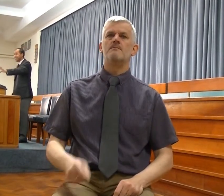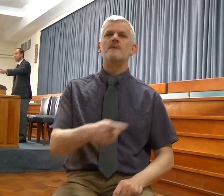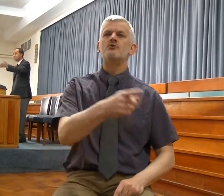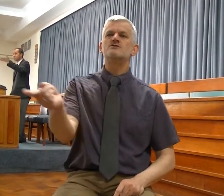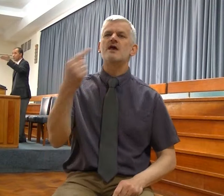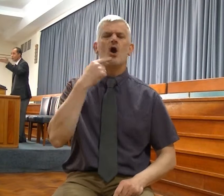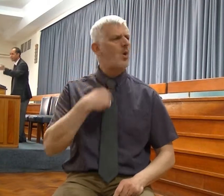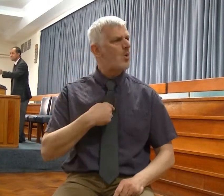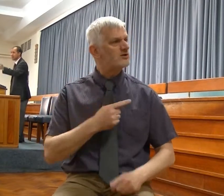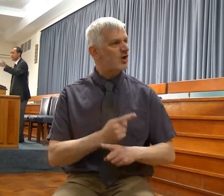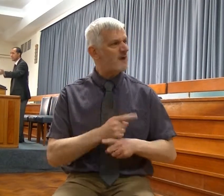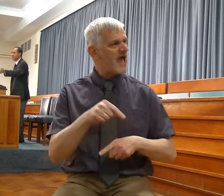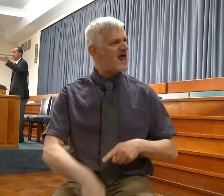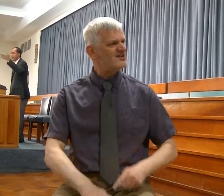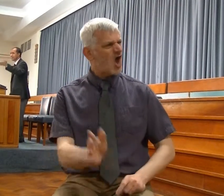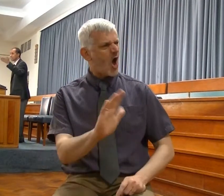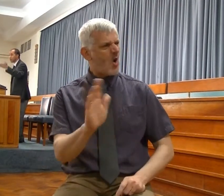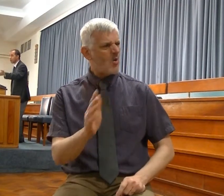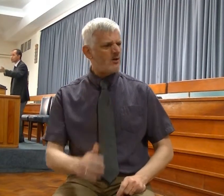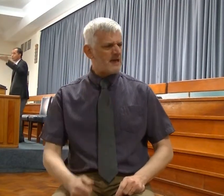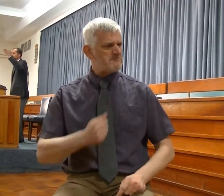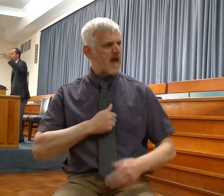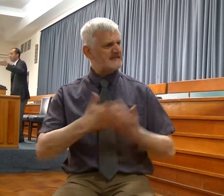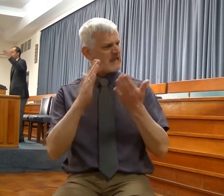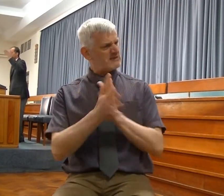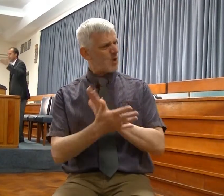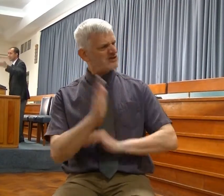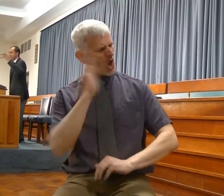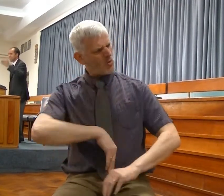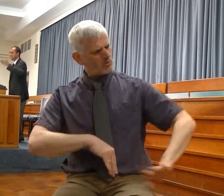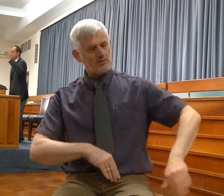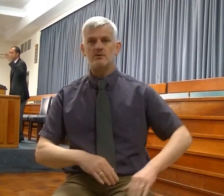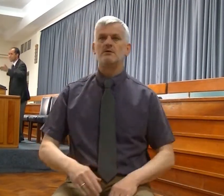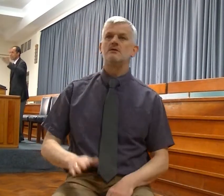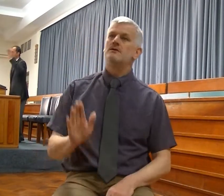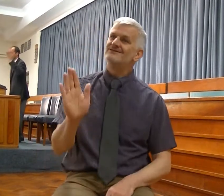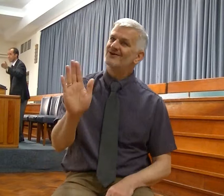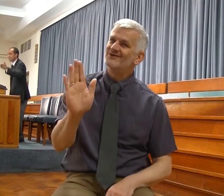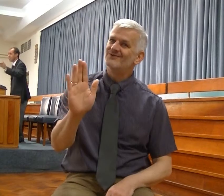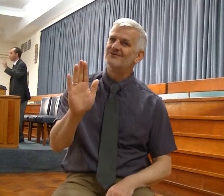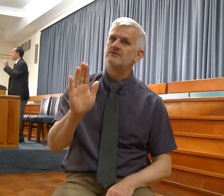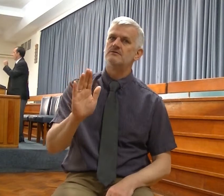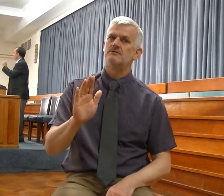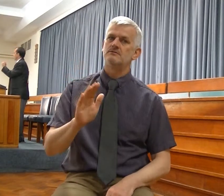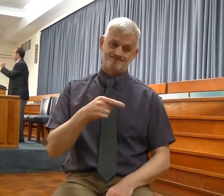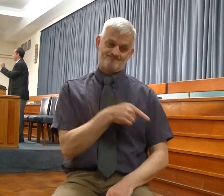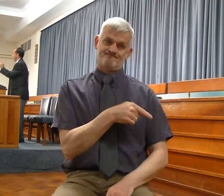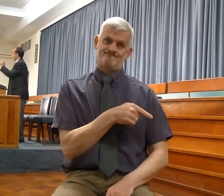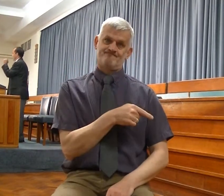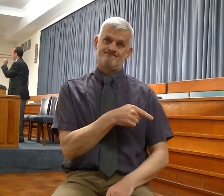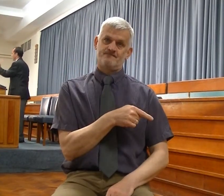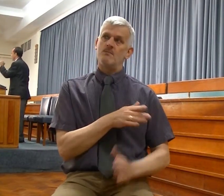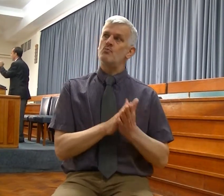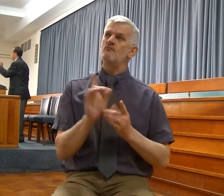You will spoil my day. This is what is happening in this world. So one prayed just to save his head. One